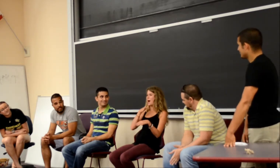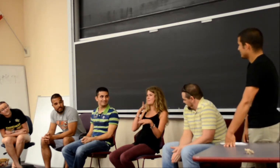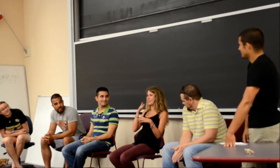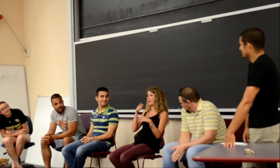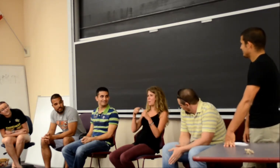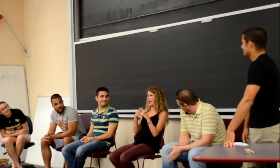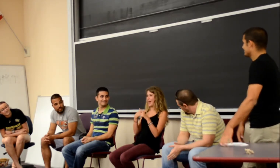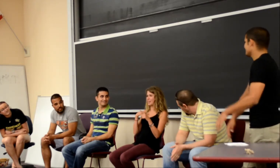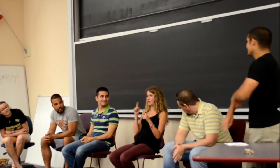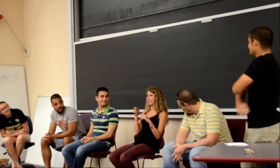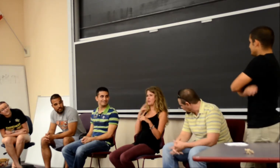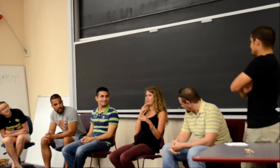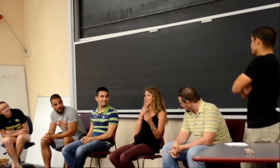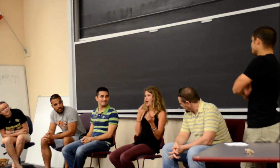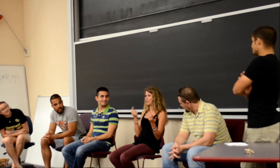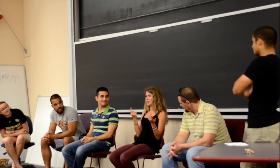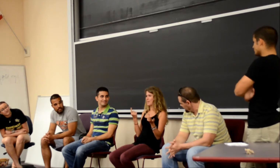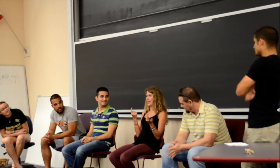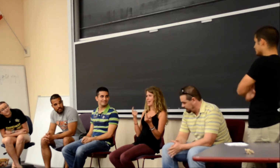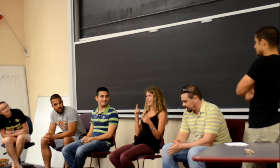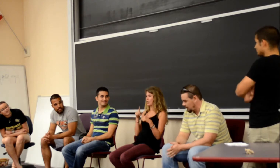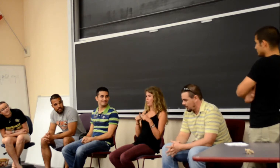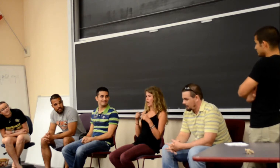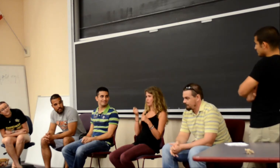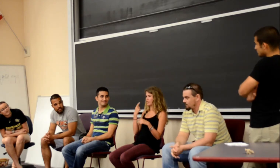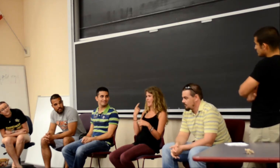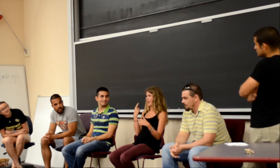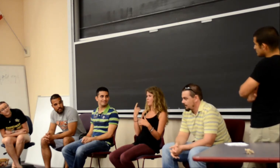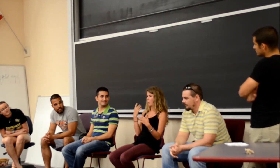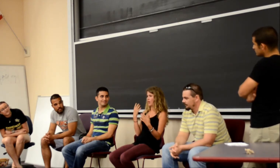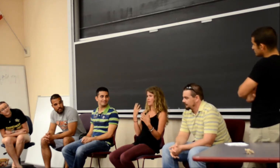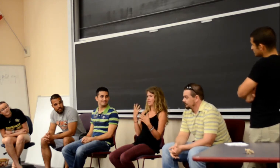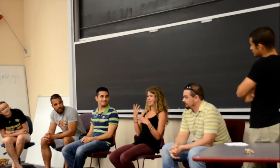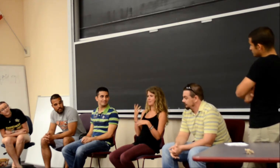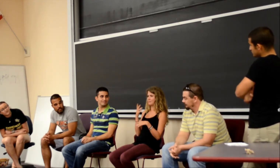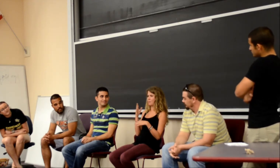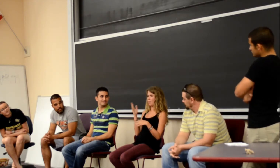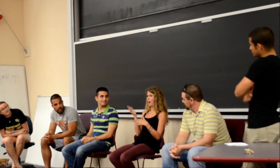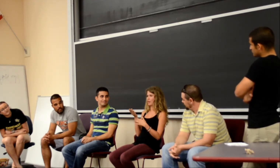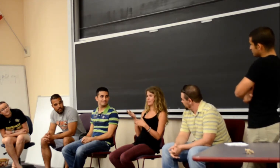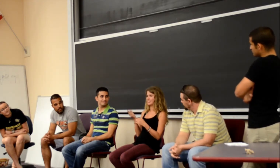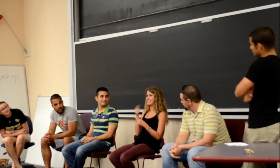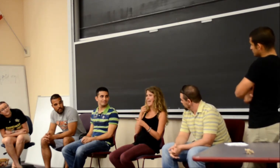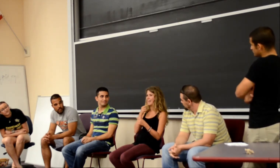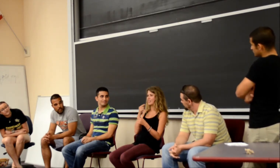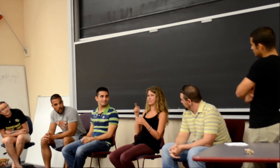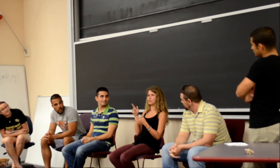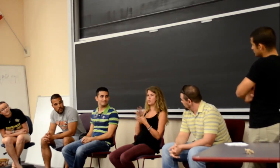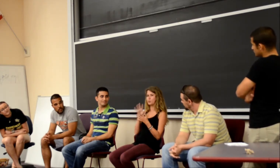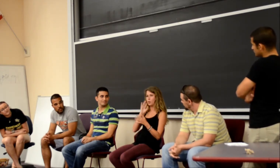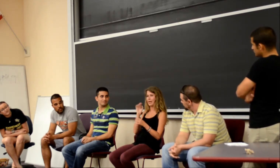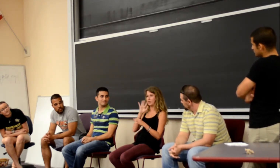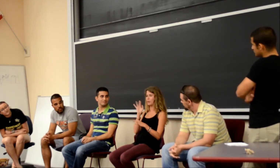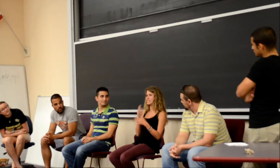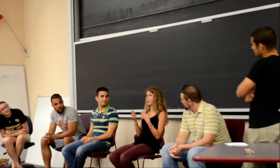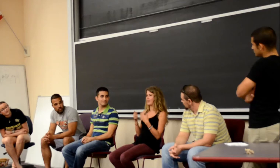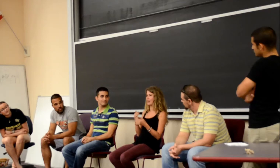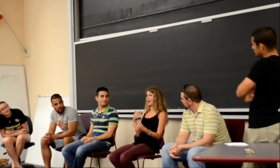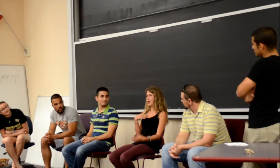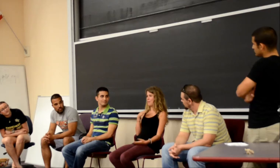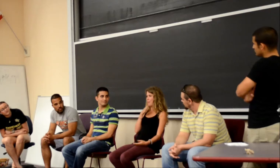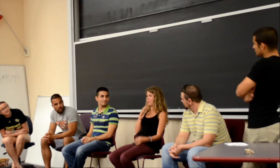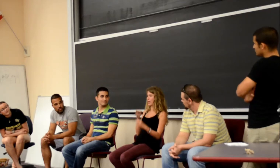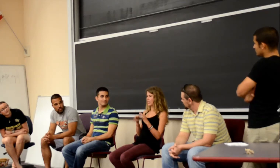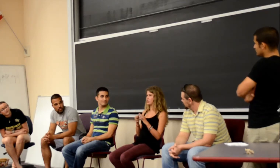My mom, like when I go to like a restaurant or something and I don't understand what the waiter is saying because it's too like noisy or